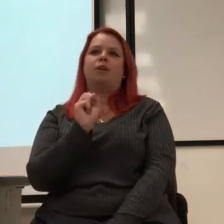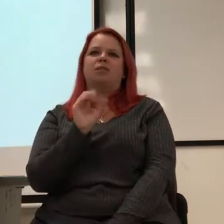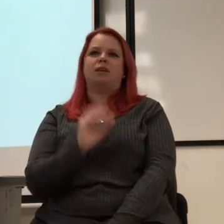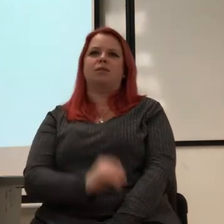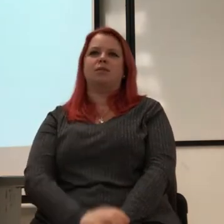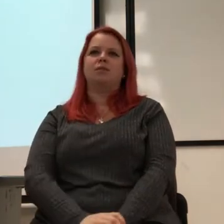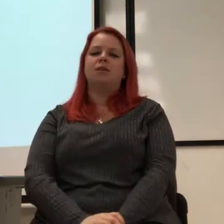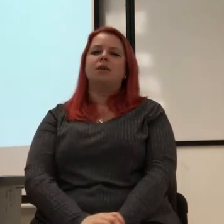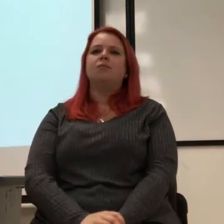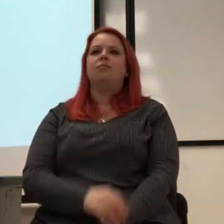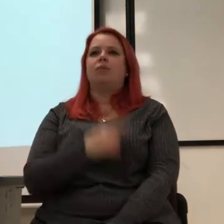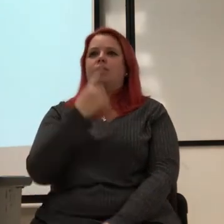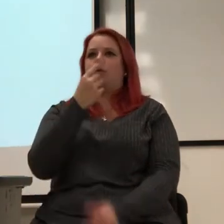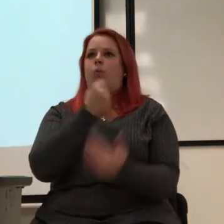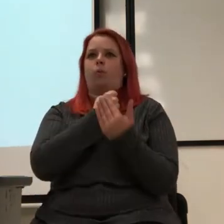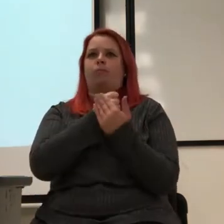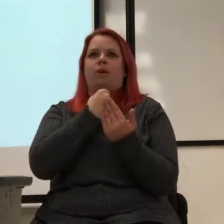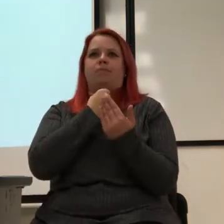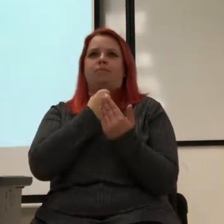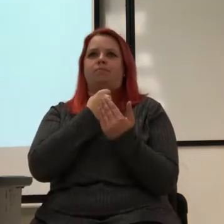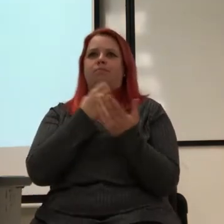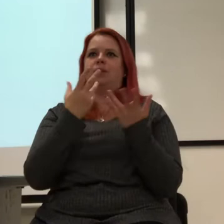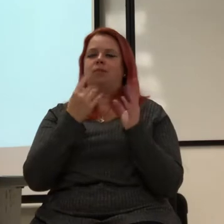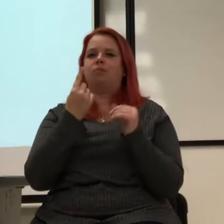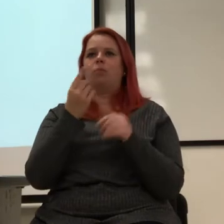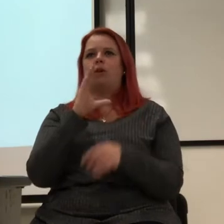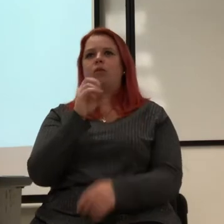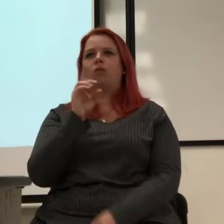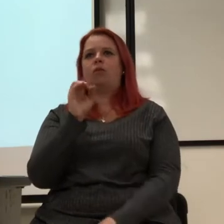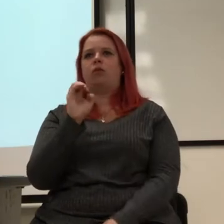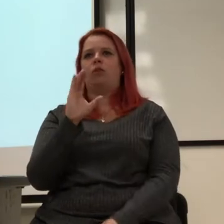Okay, that's one heartbeat, one cardiac cycle.